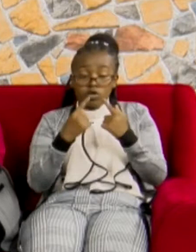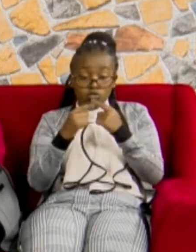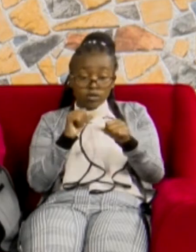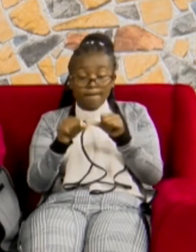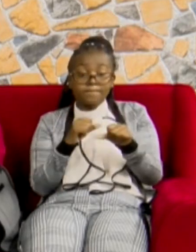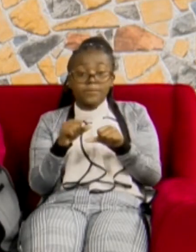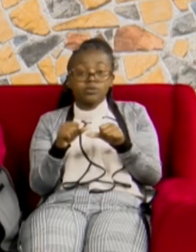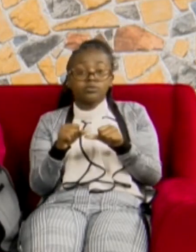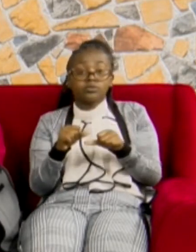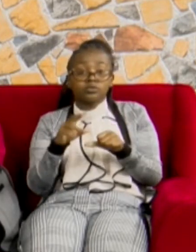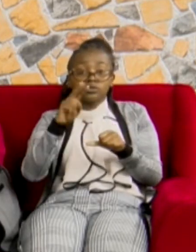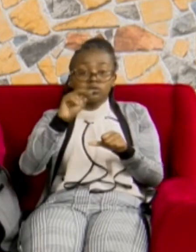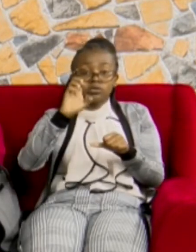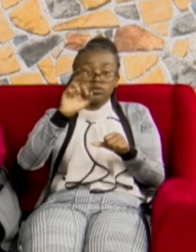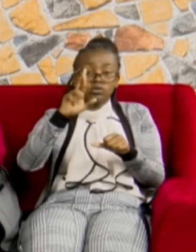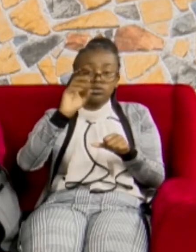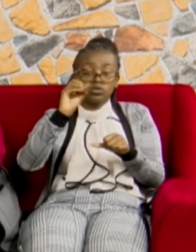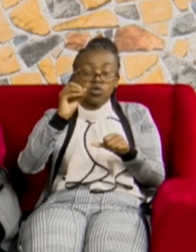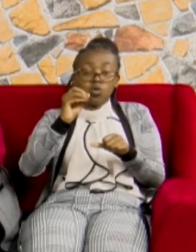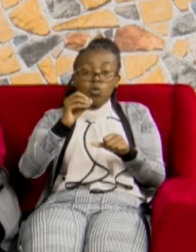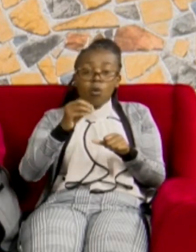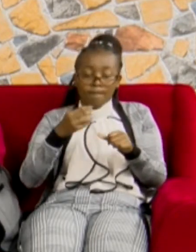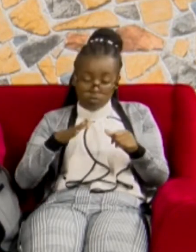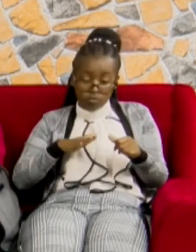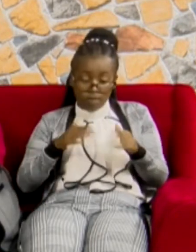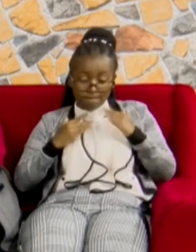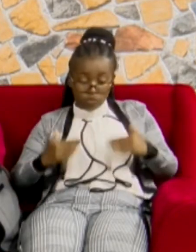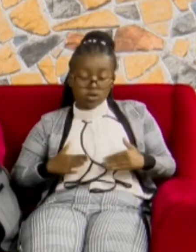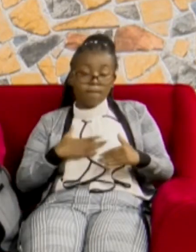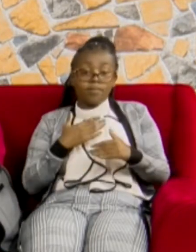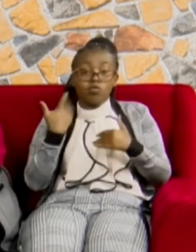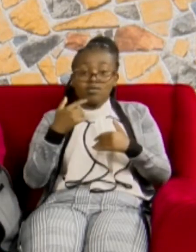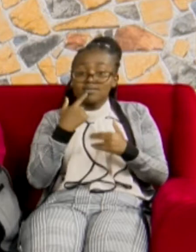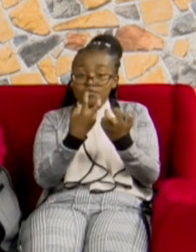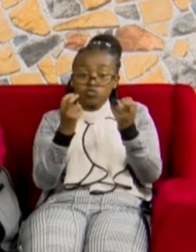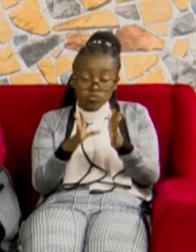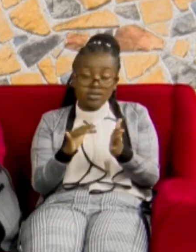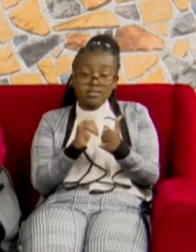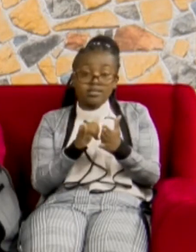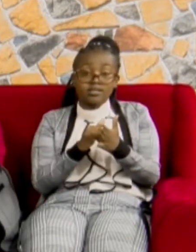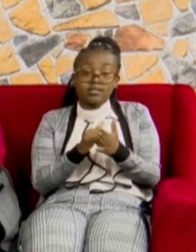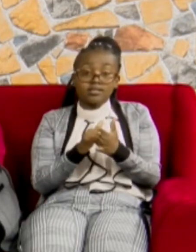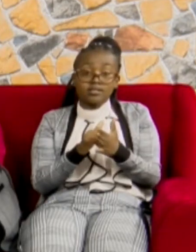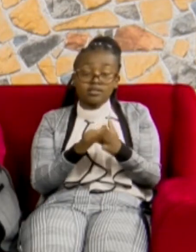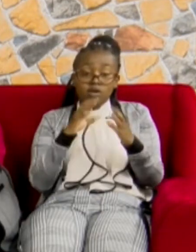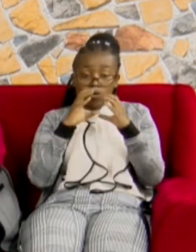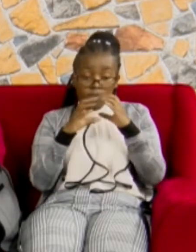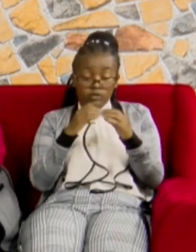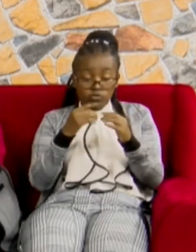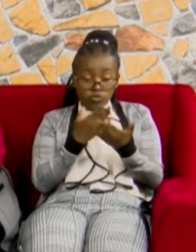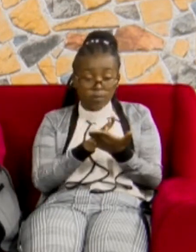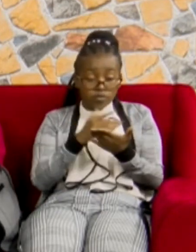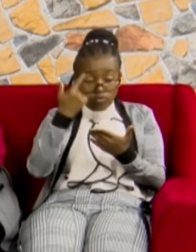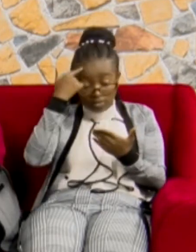about the neuro side of our body, right? Yes. I know I've always been telling my viewers that it is the communication between the